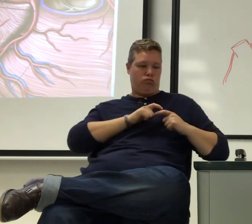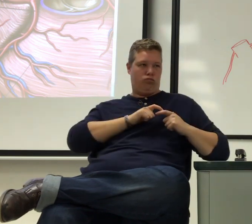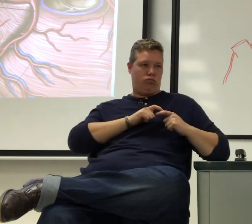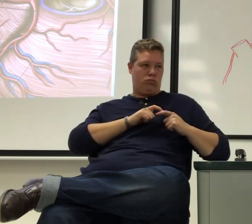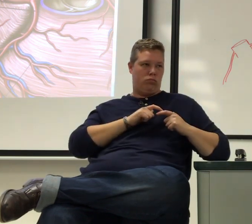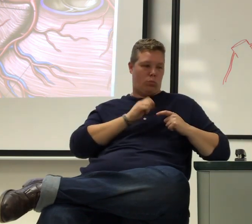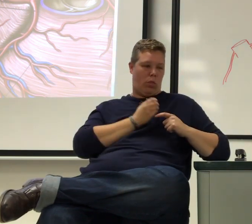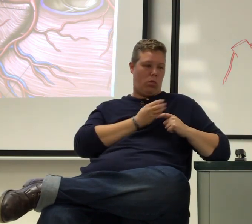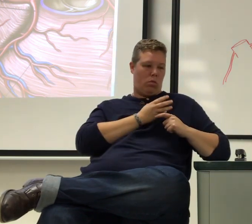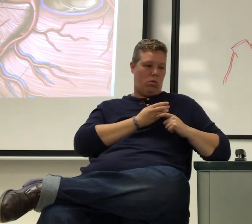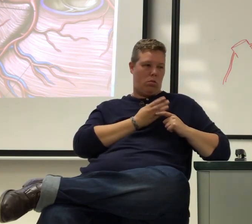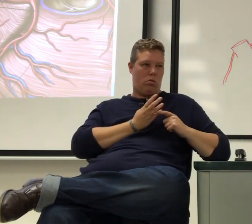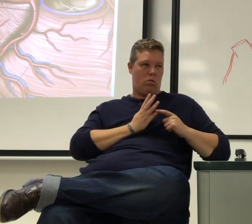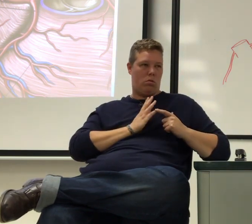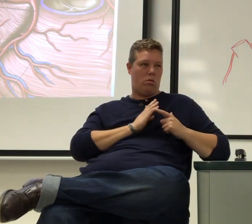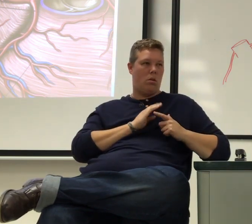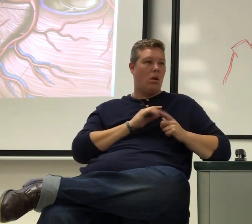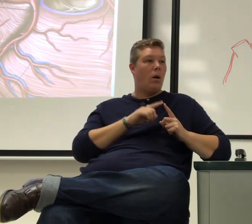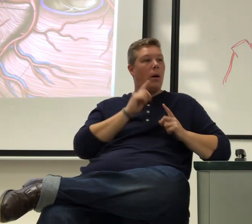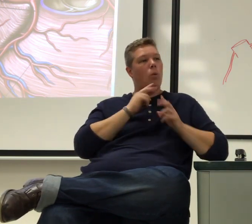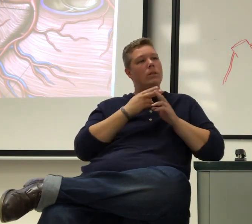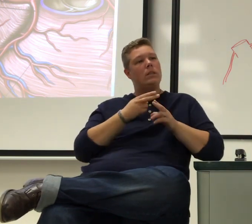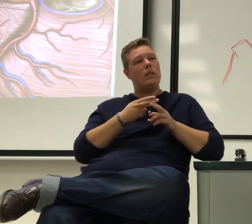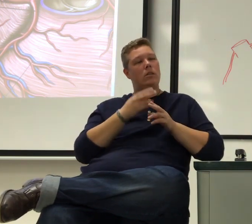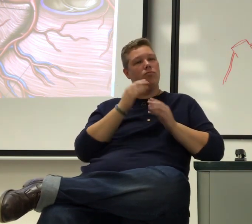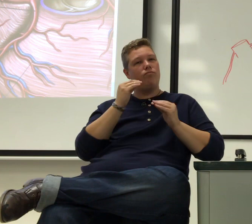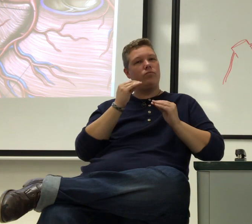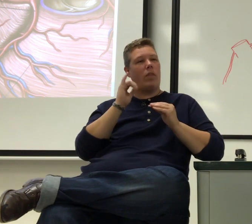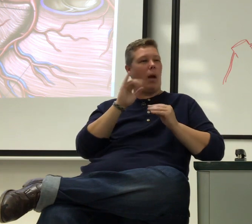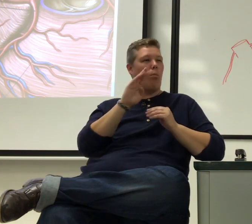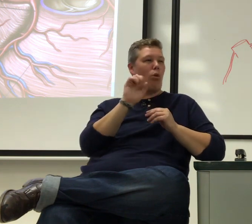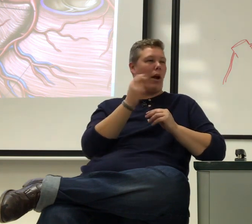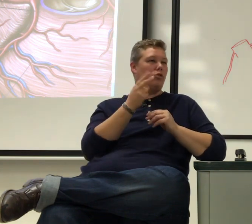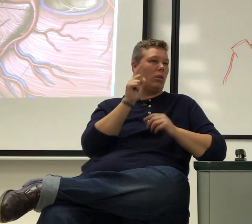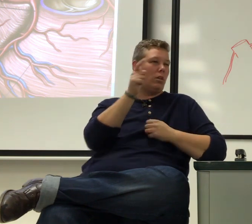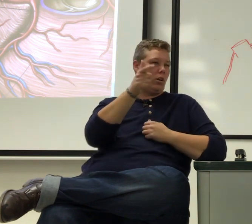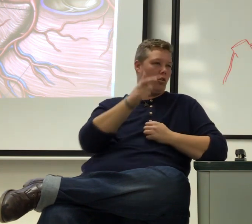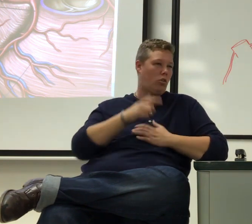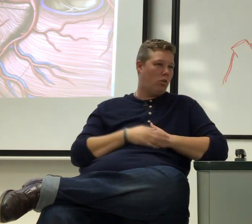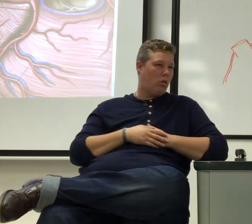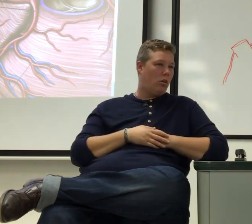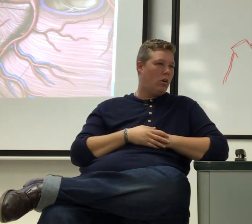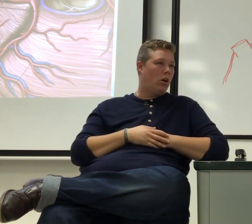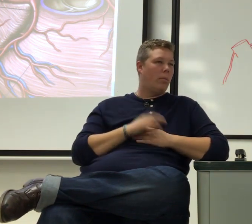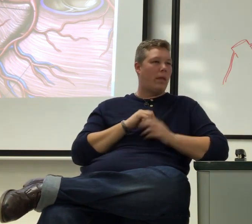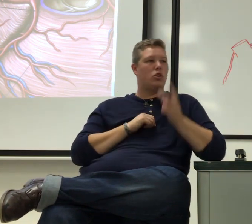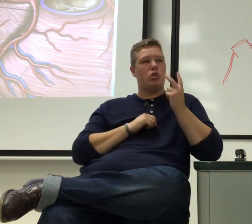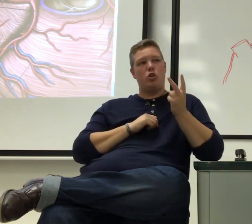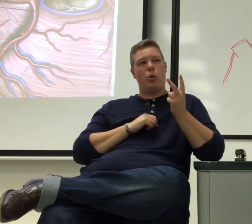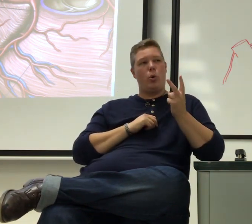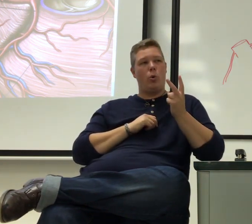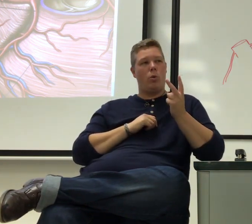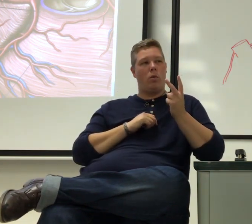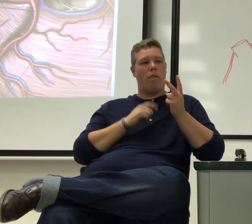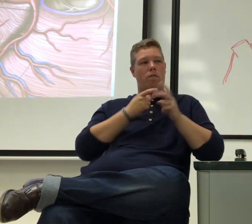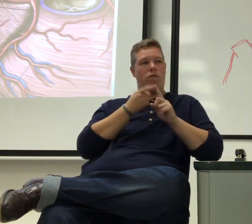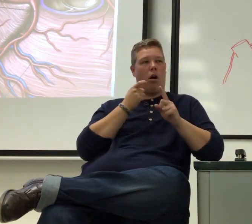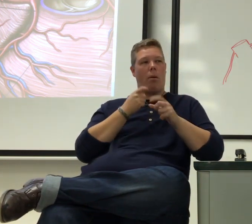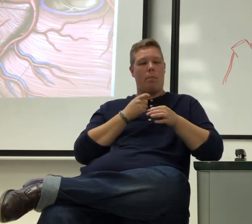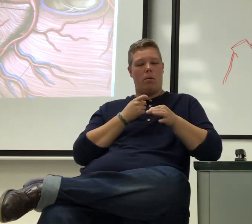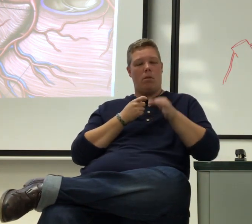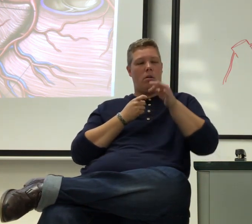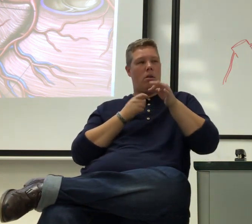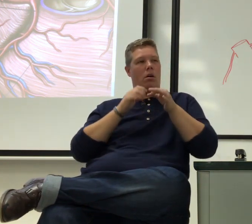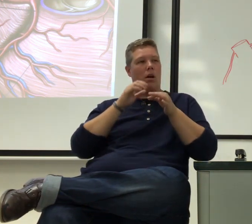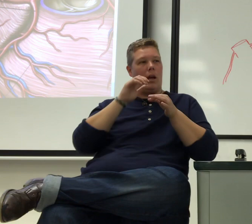I'll teach the branches of the coronary arteries later. These are just the two branches of ascending aorta. But the